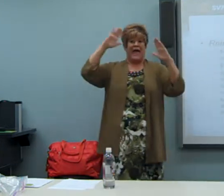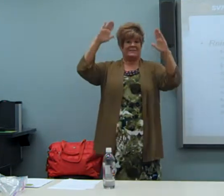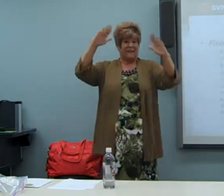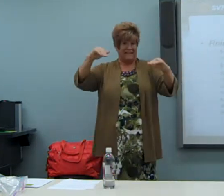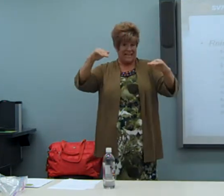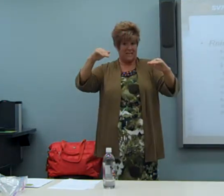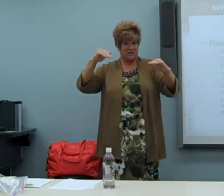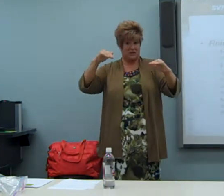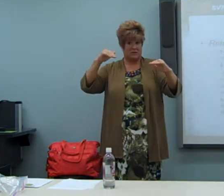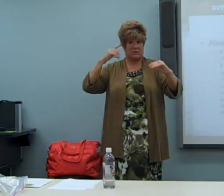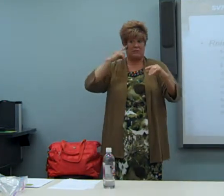vary.